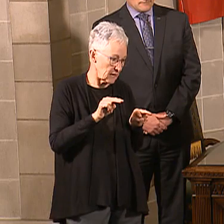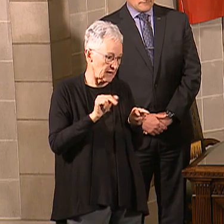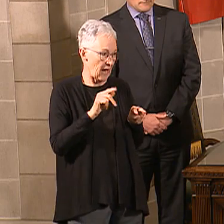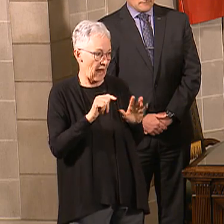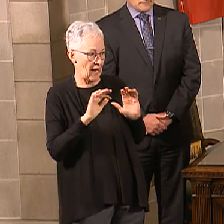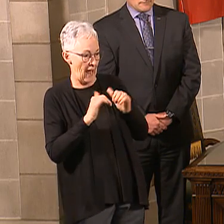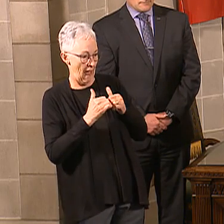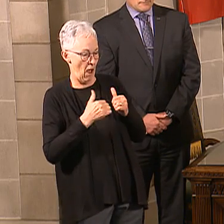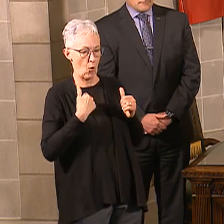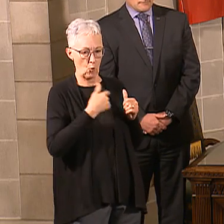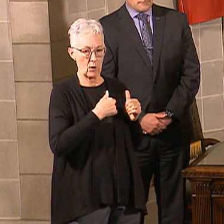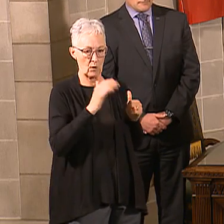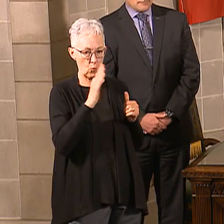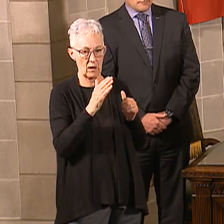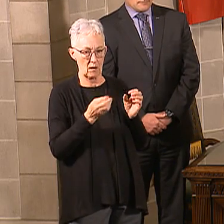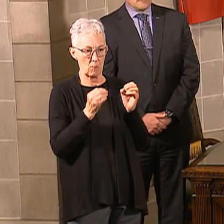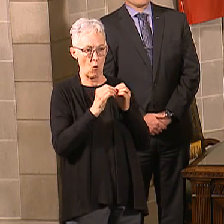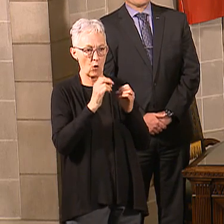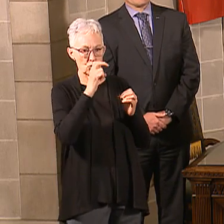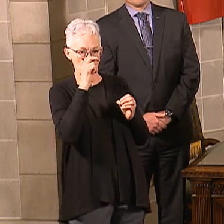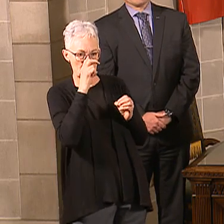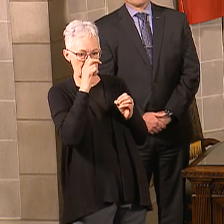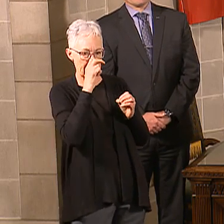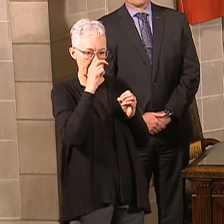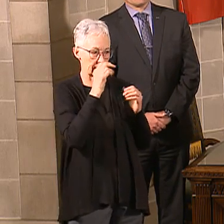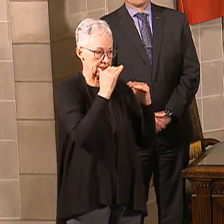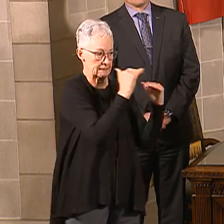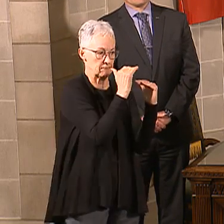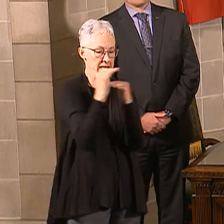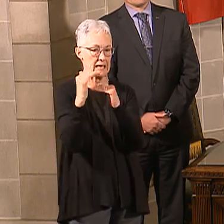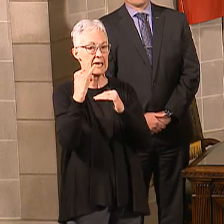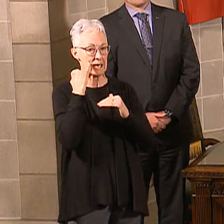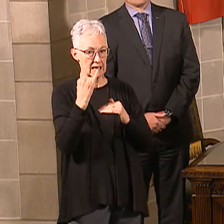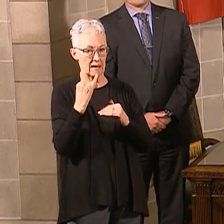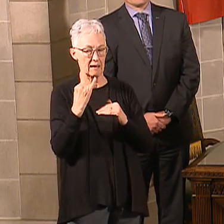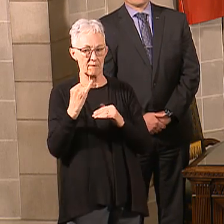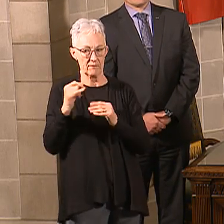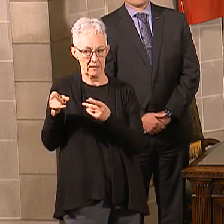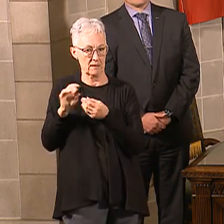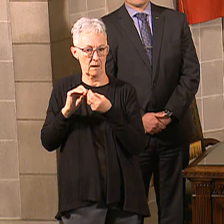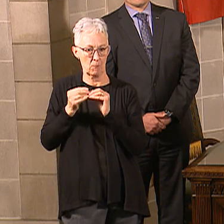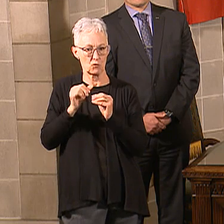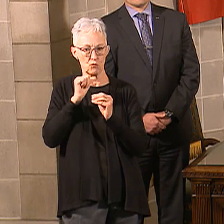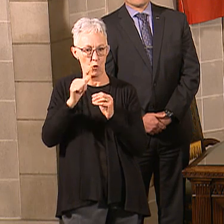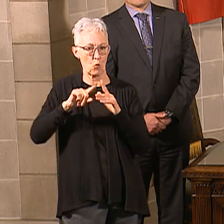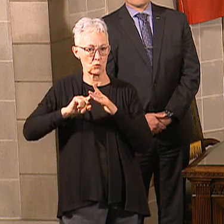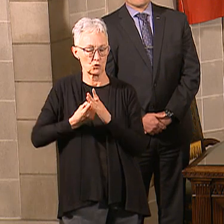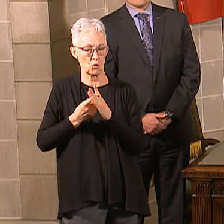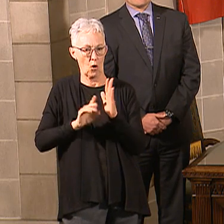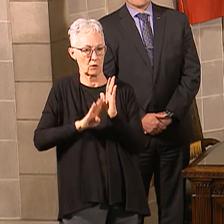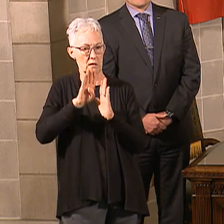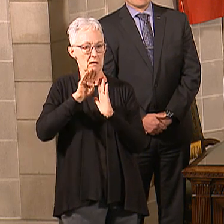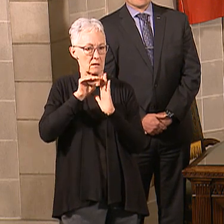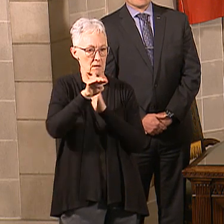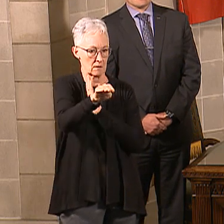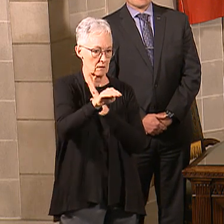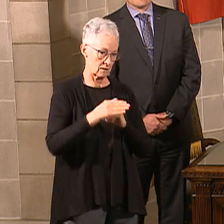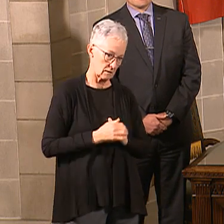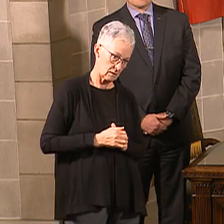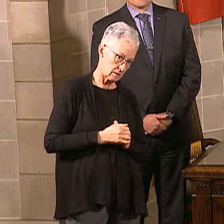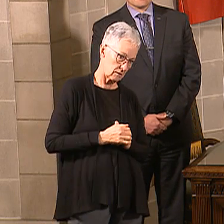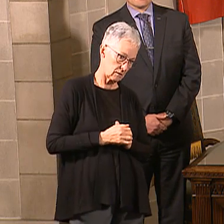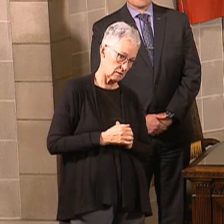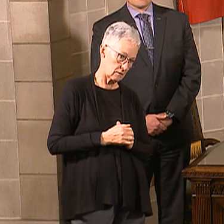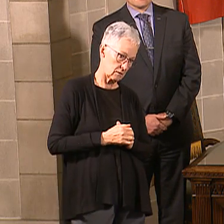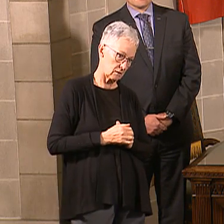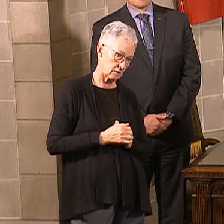for how we would take more restrictive measures in other parts of the state. And I Paul. heard, Jason, right, you are paying some workers